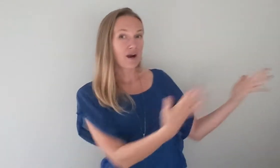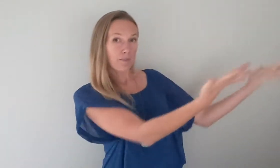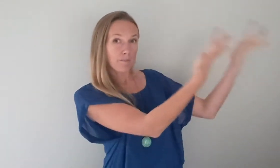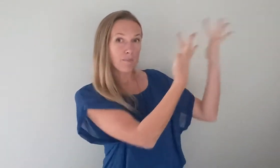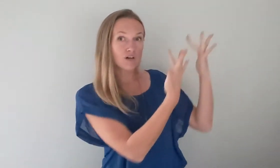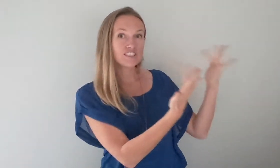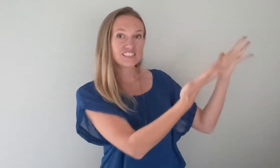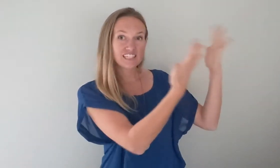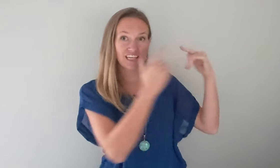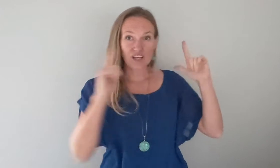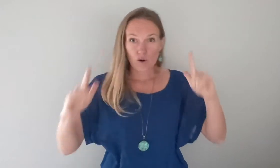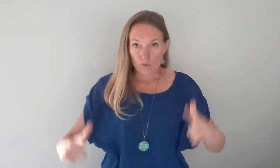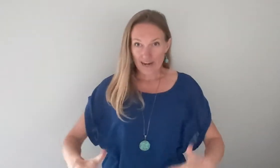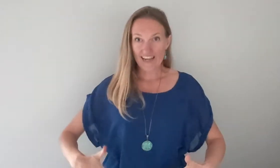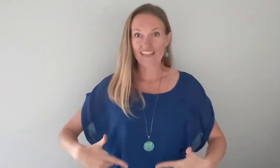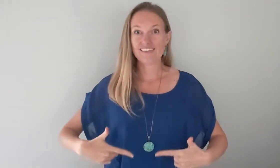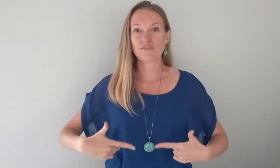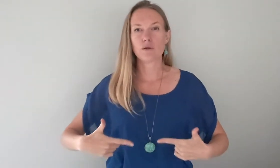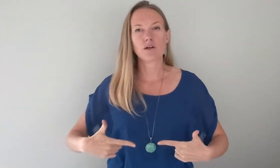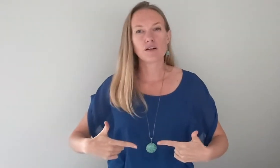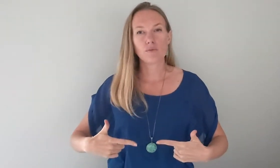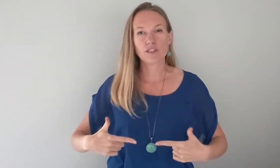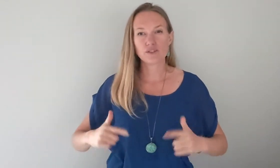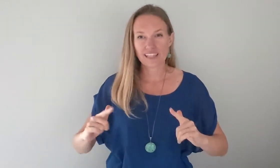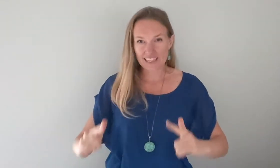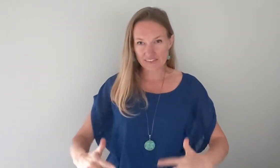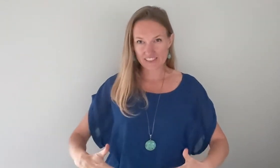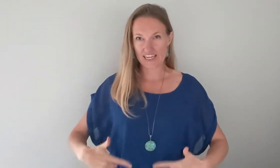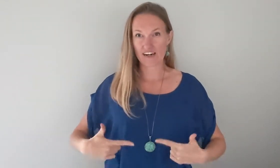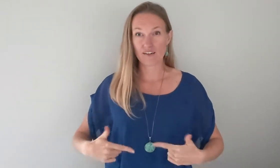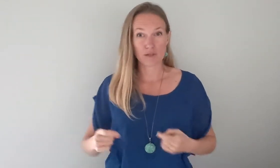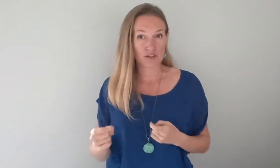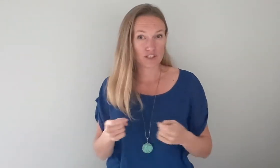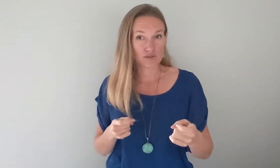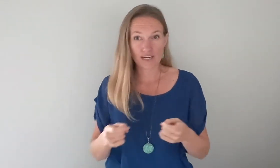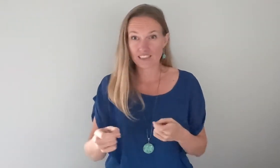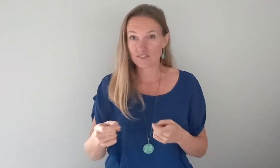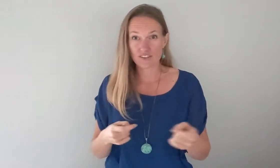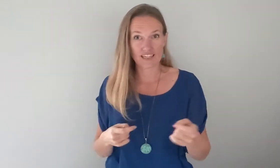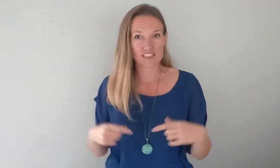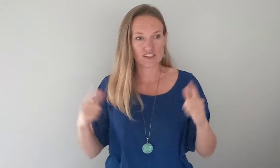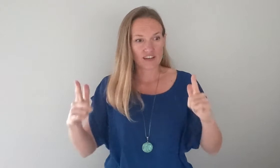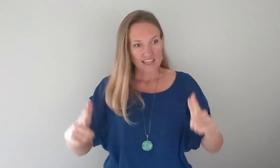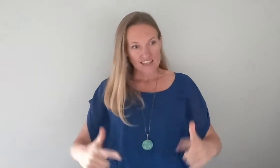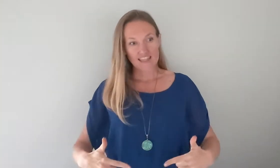where mercy reigns. Remember, we're doing lives there, but you could do reigns if you'd like to.